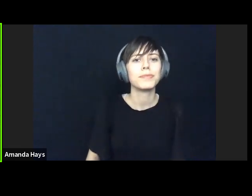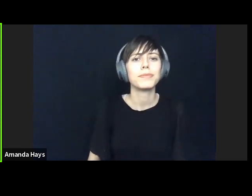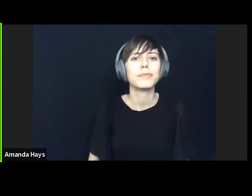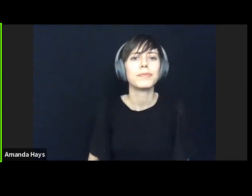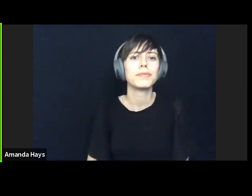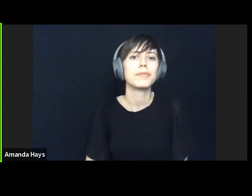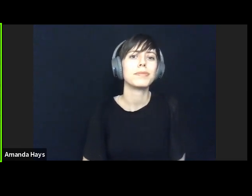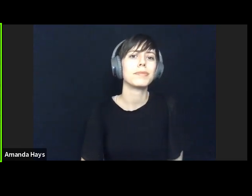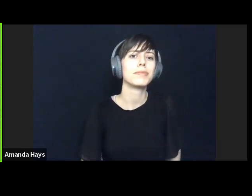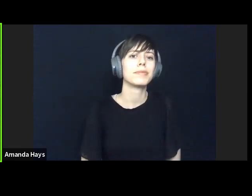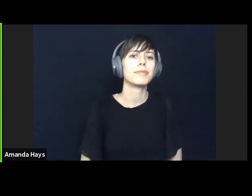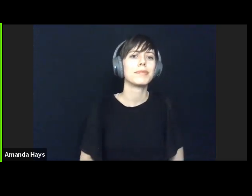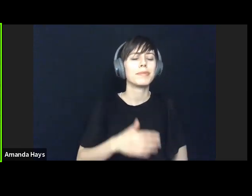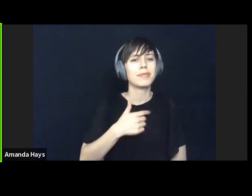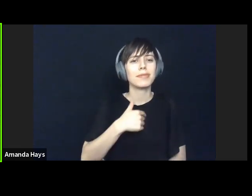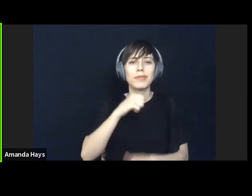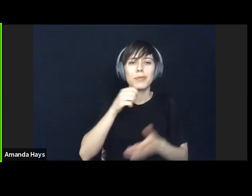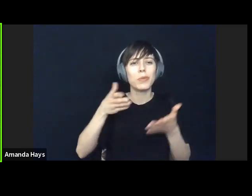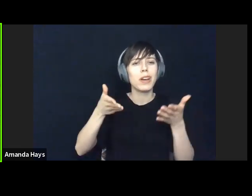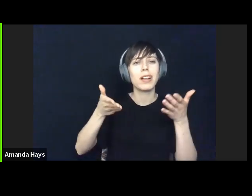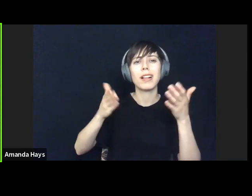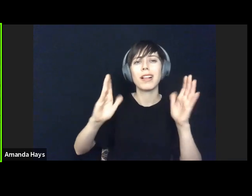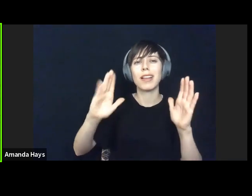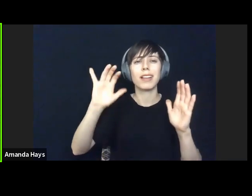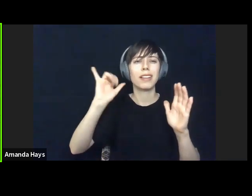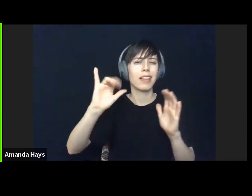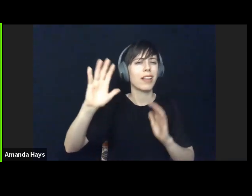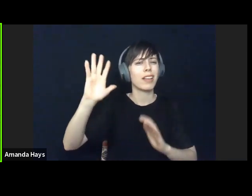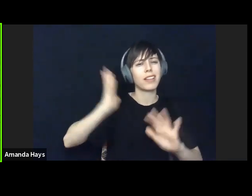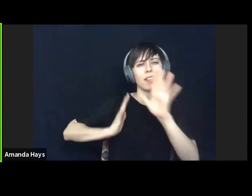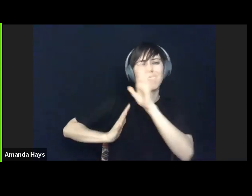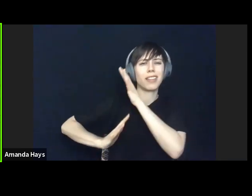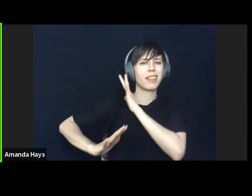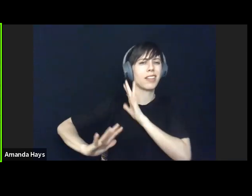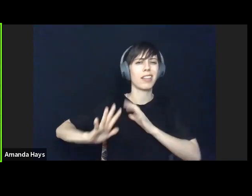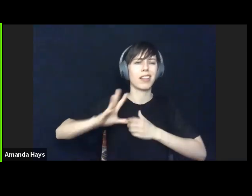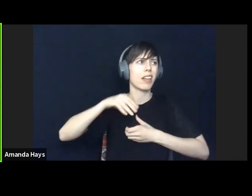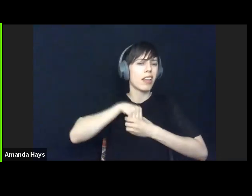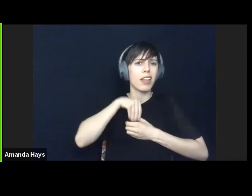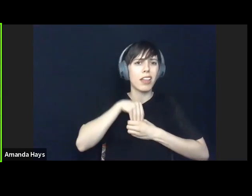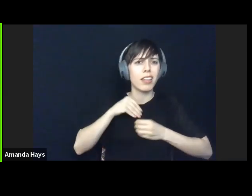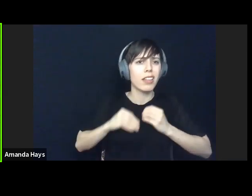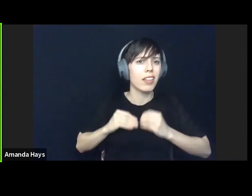in the gaps. It's no trouble. What a one.